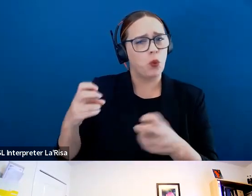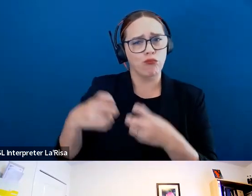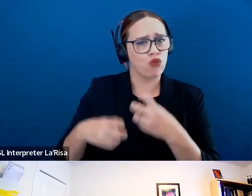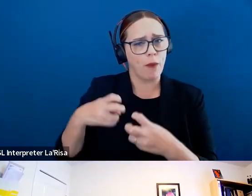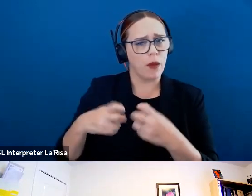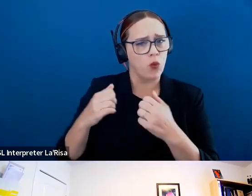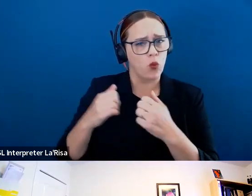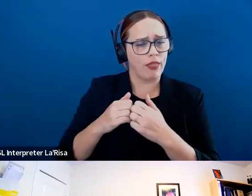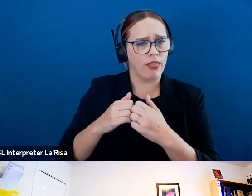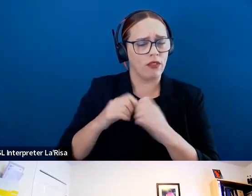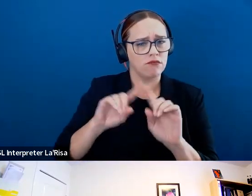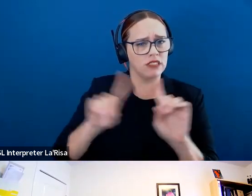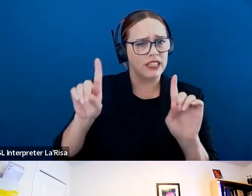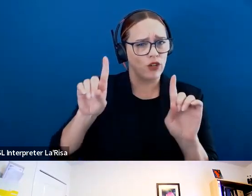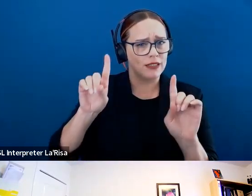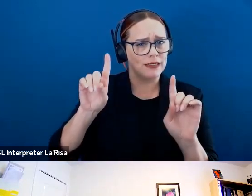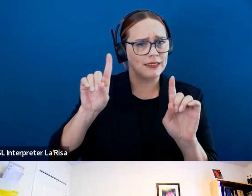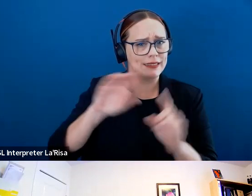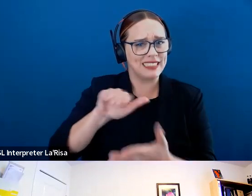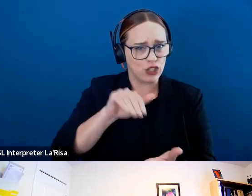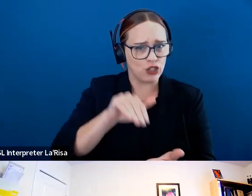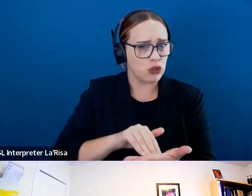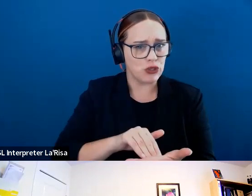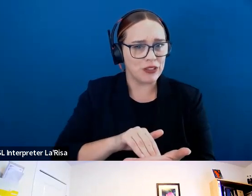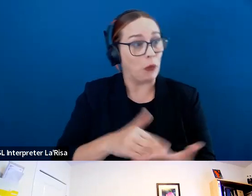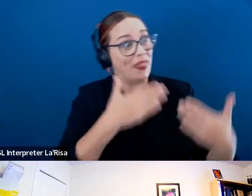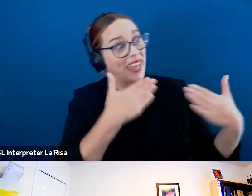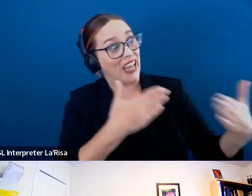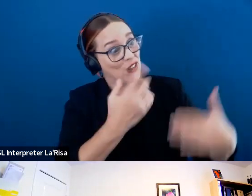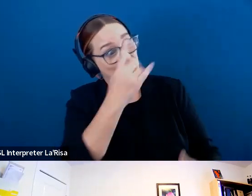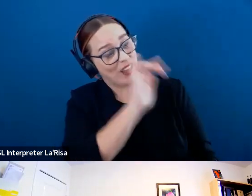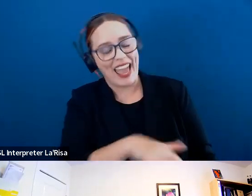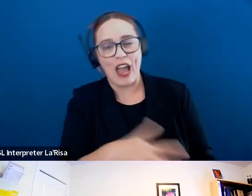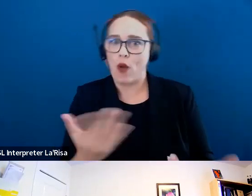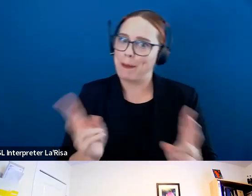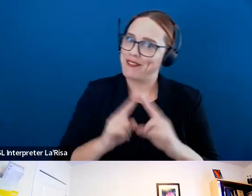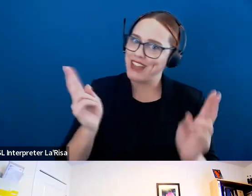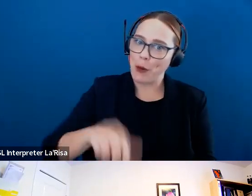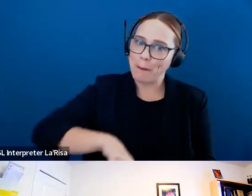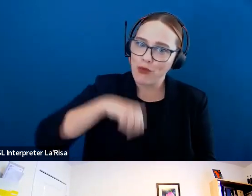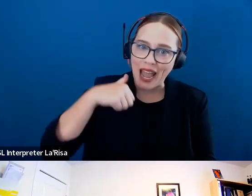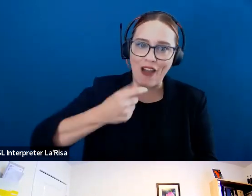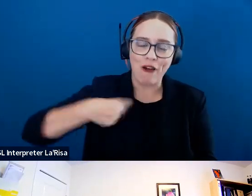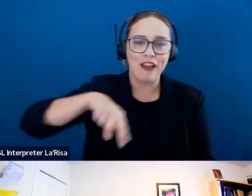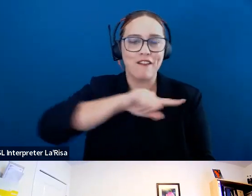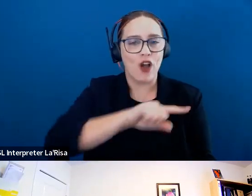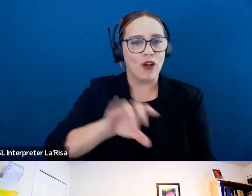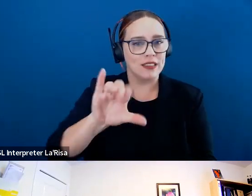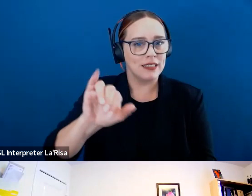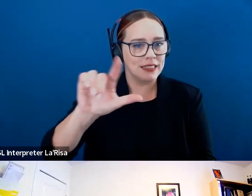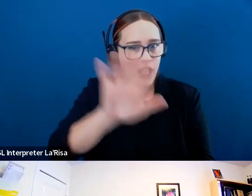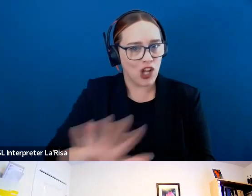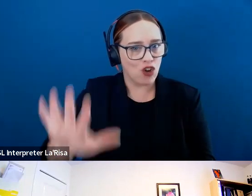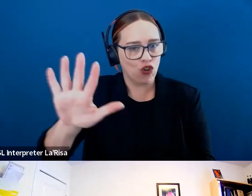living centers. But well, thank you for that. Well, I'm really proud of our independent living centers across the state and think we need